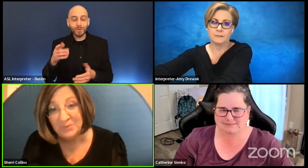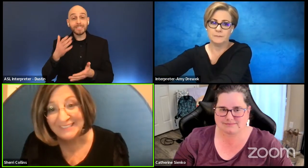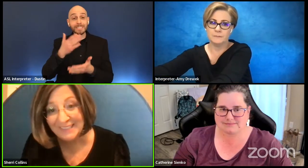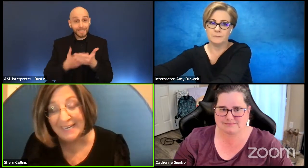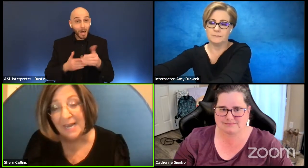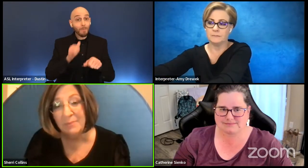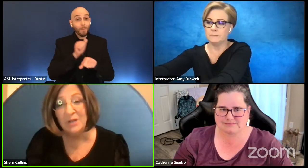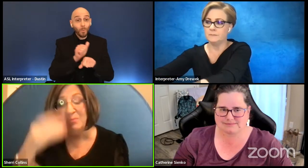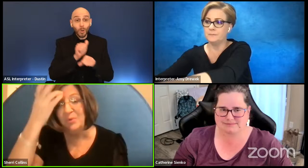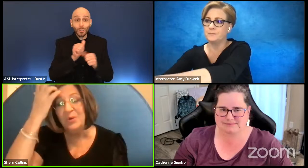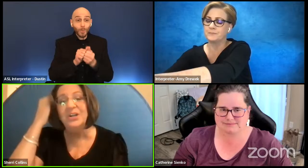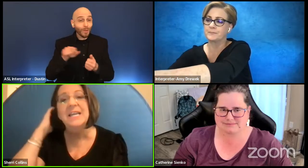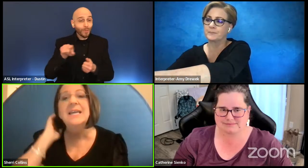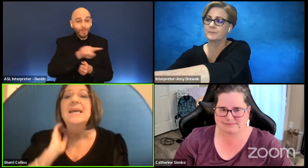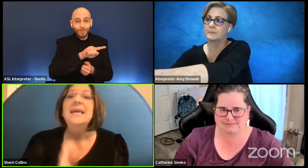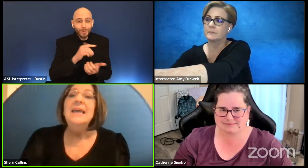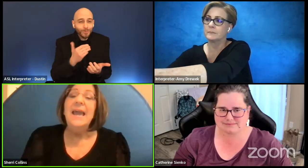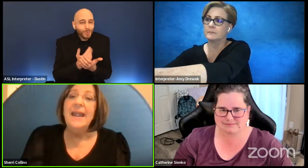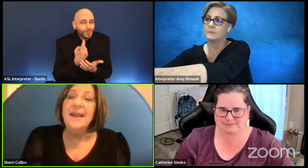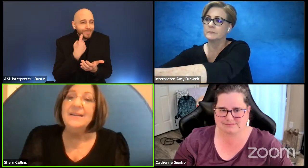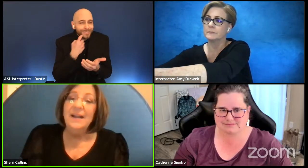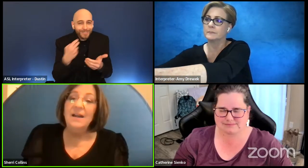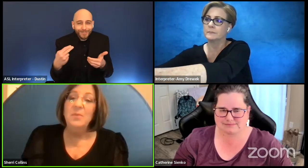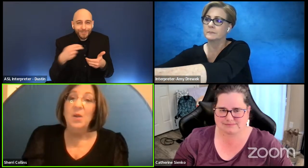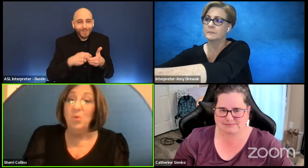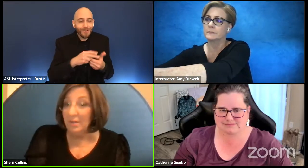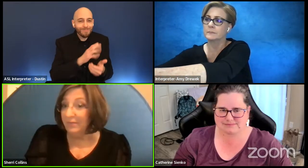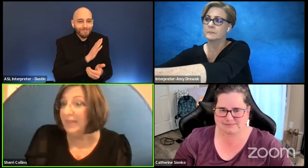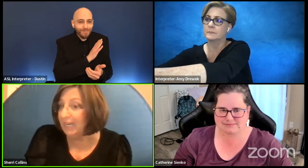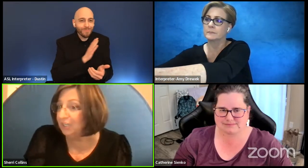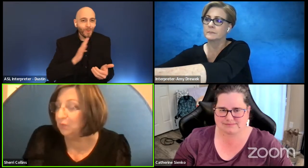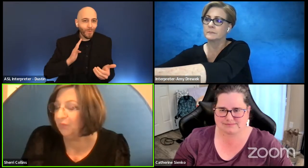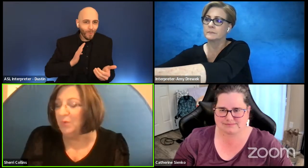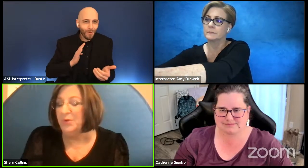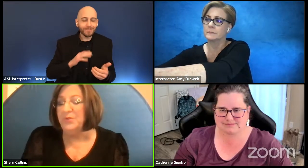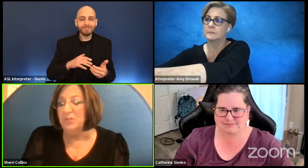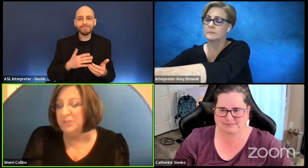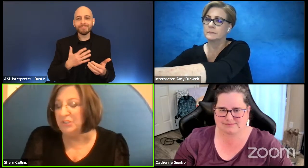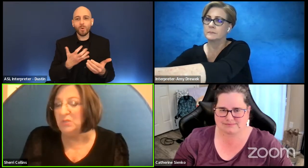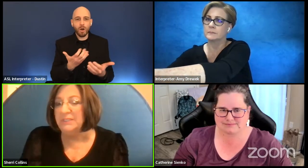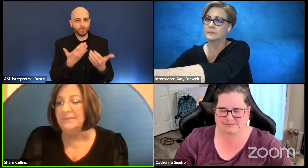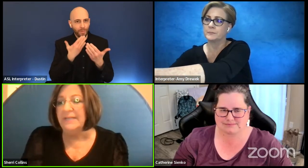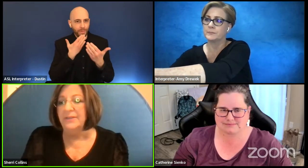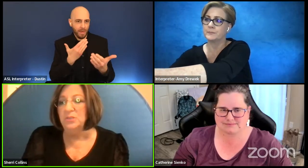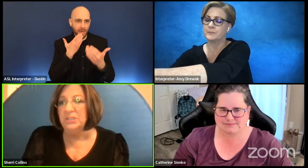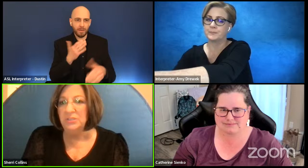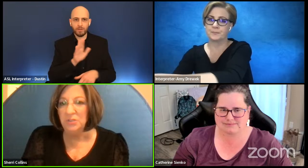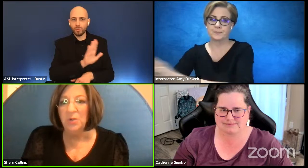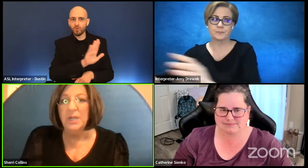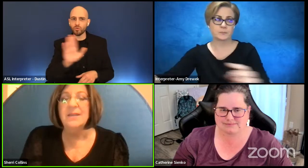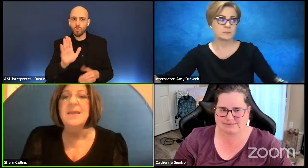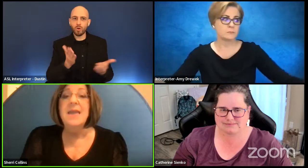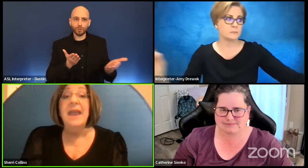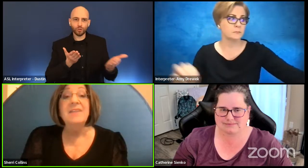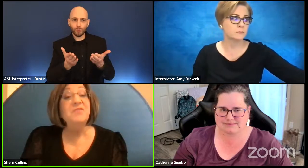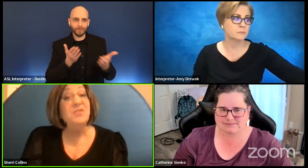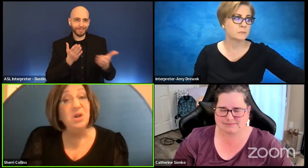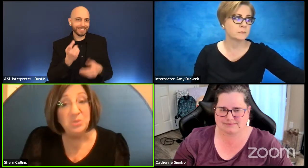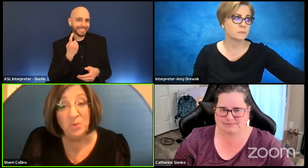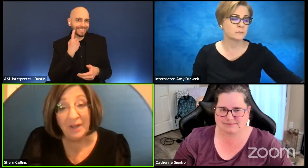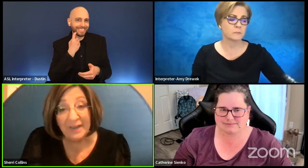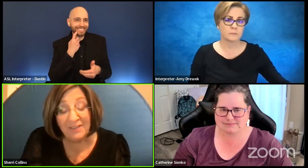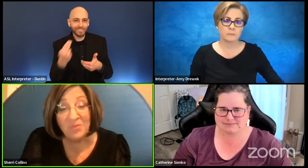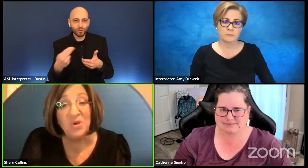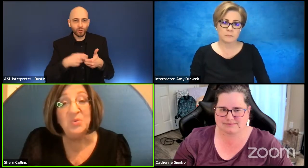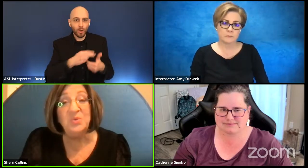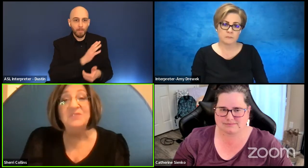just recently came on the board. And I want to thank you for your service that you just joined. And for